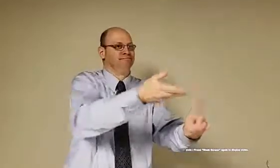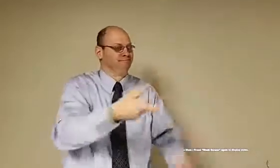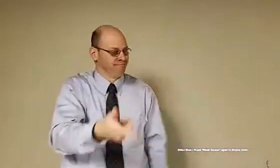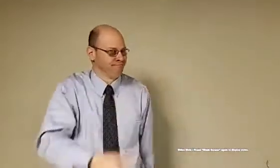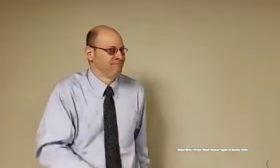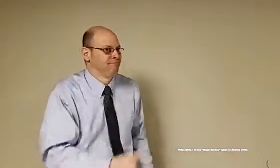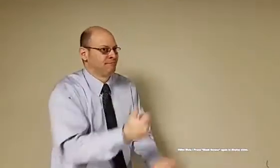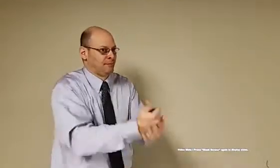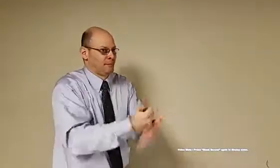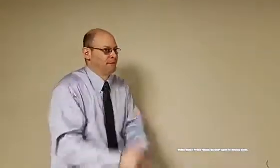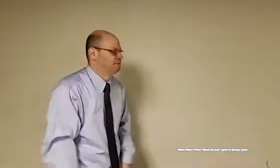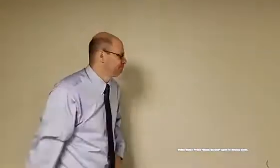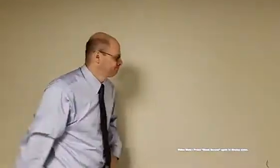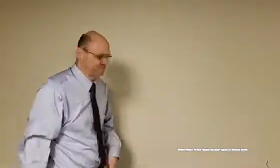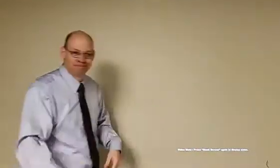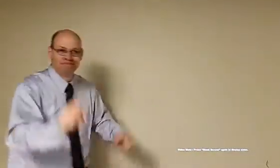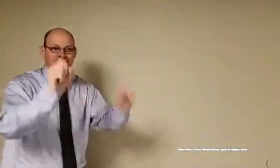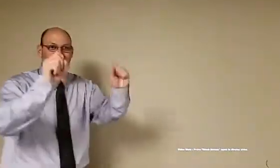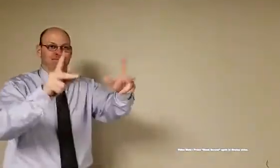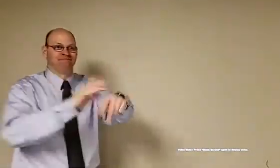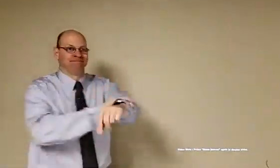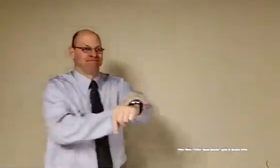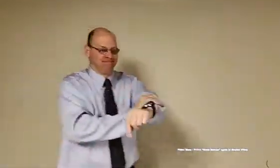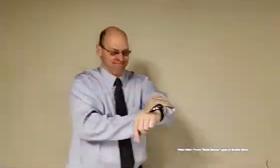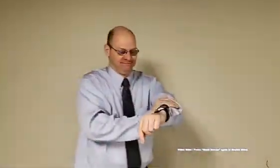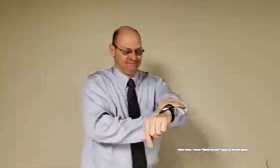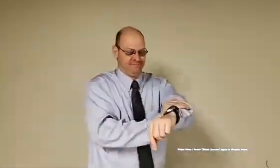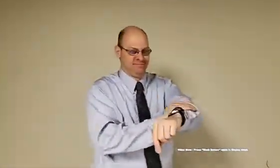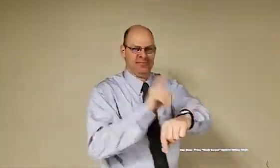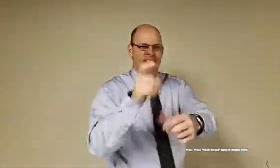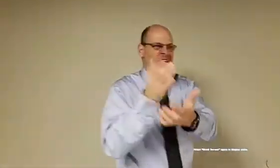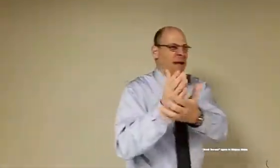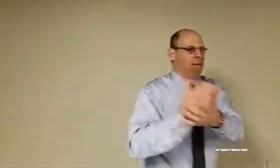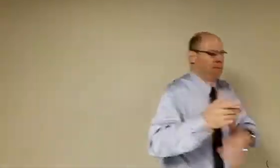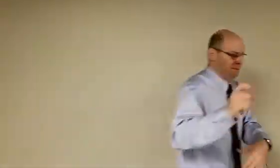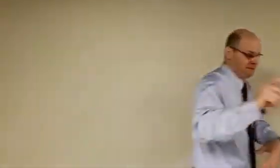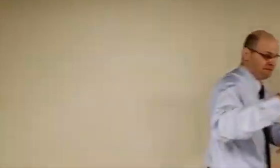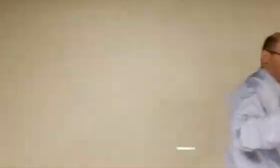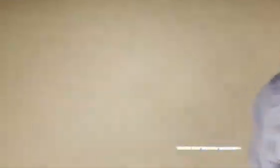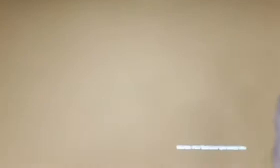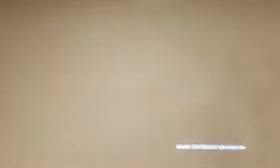I'm just saying that God gives the ability to interpret. Okay.